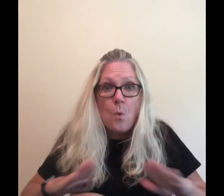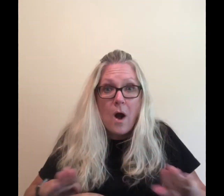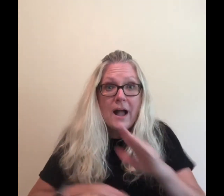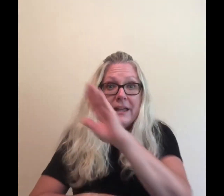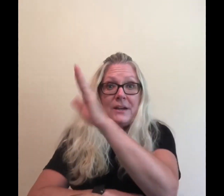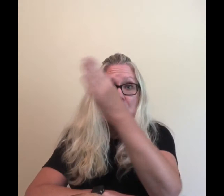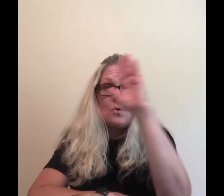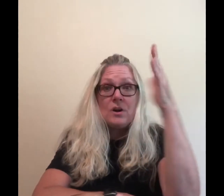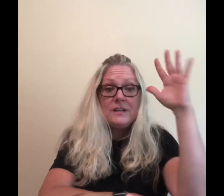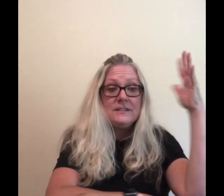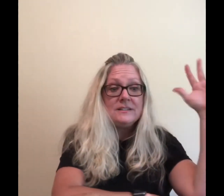Quiet woods,